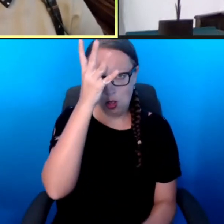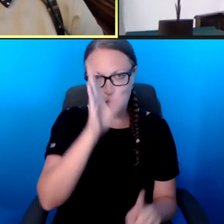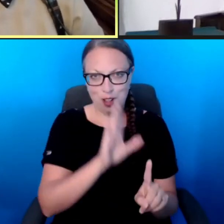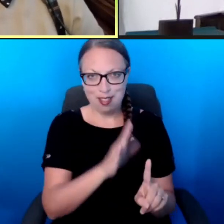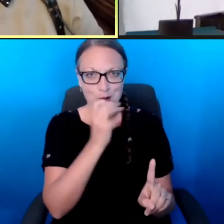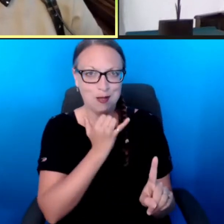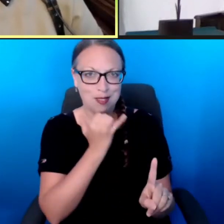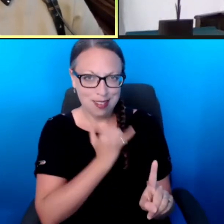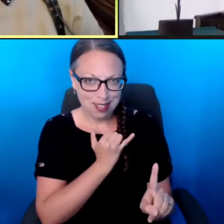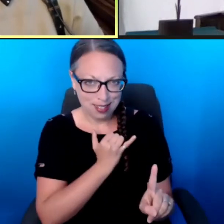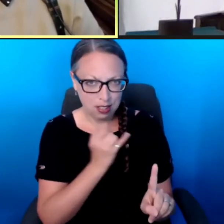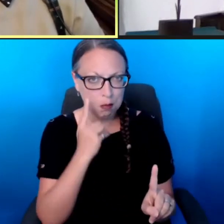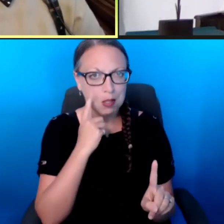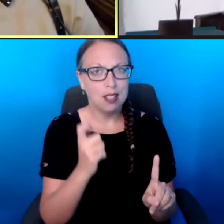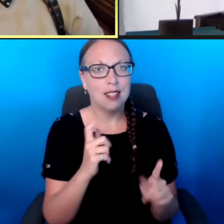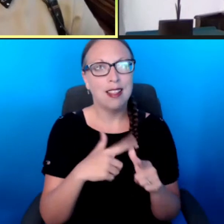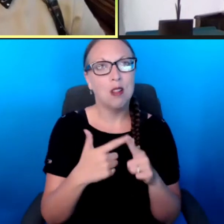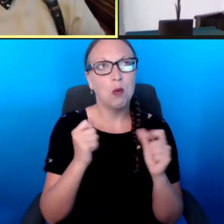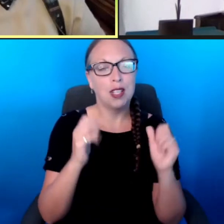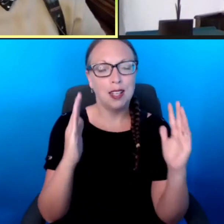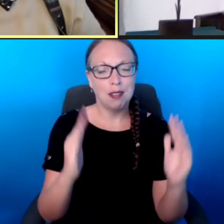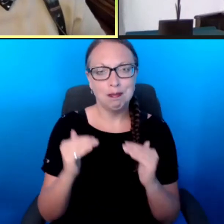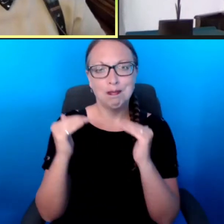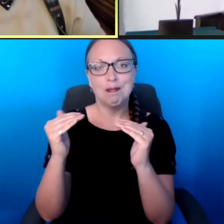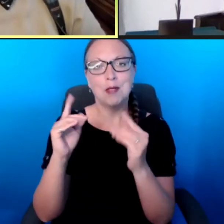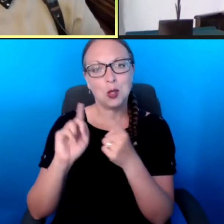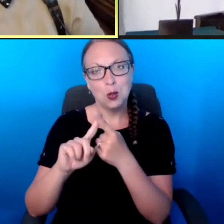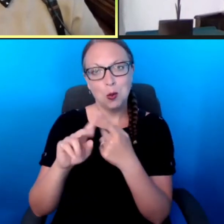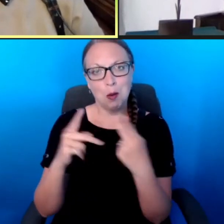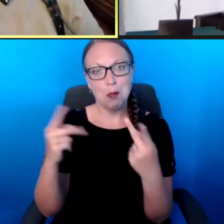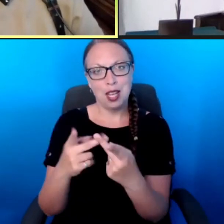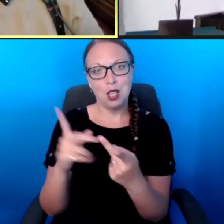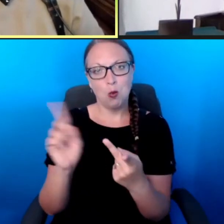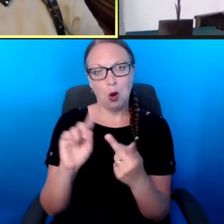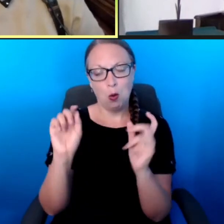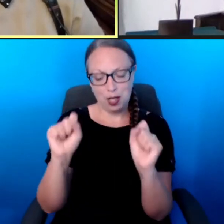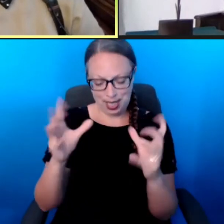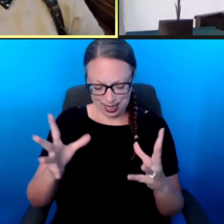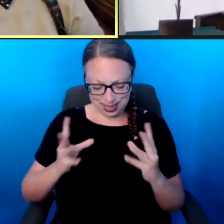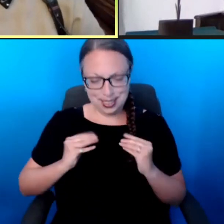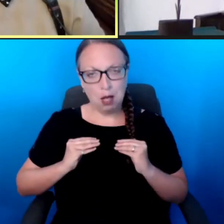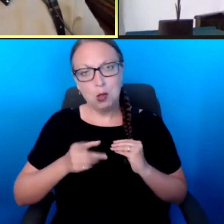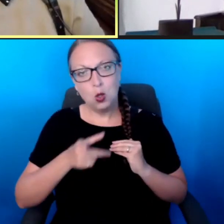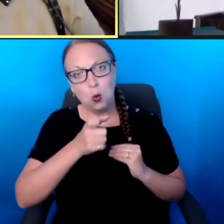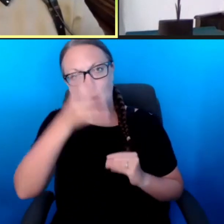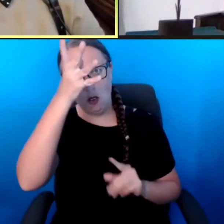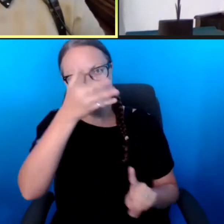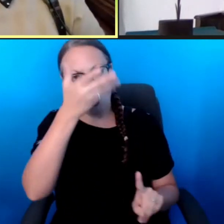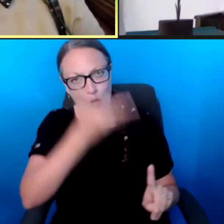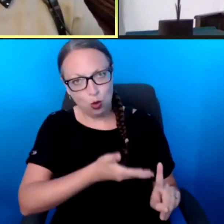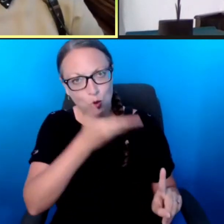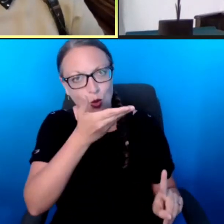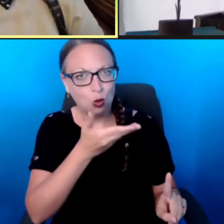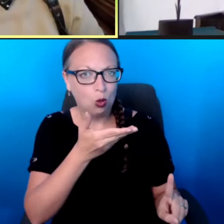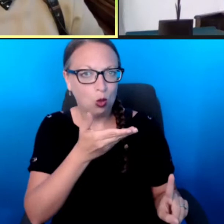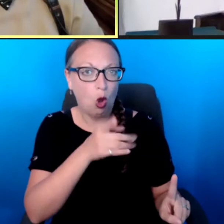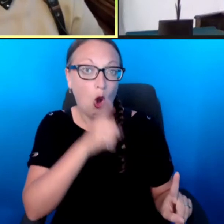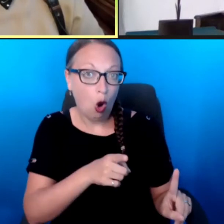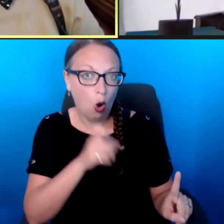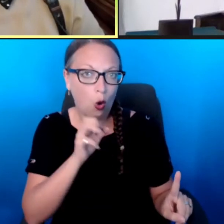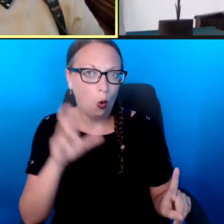to the place of acceptance of who our fathers were or who our fathers